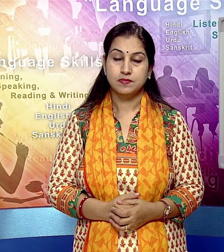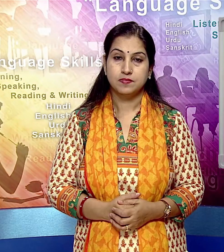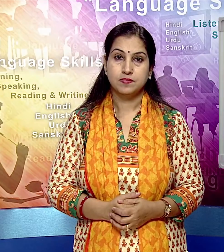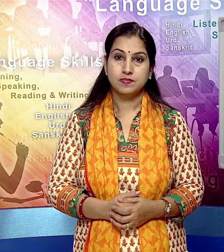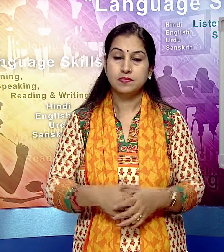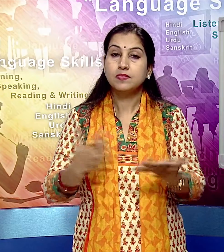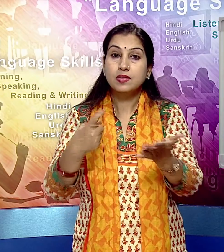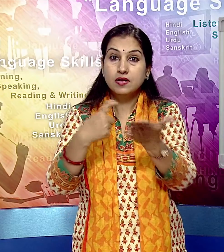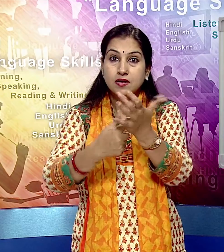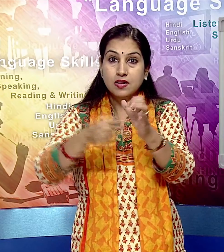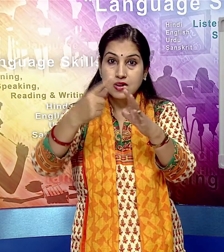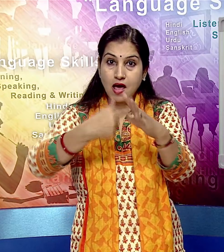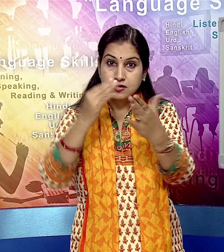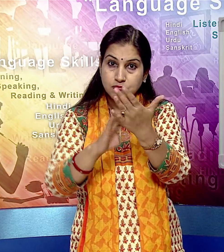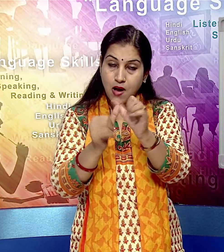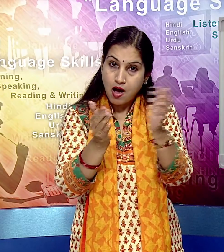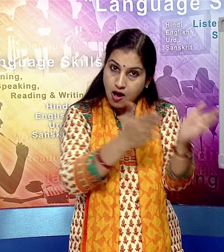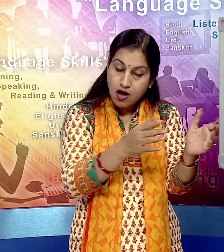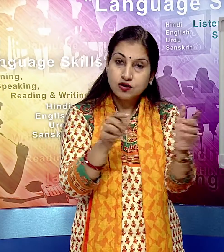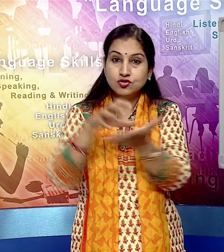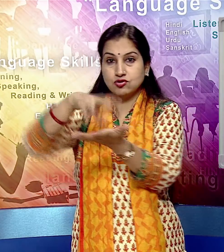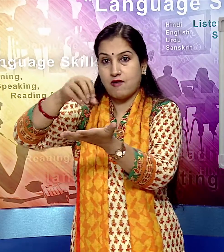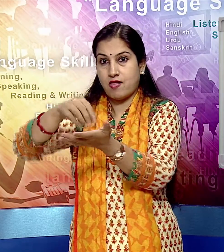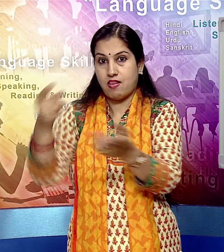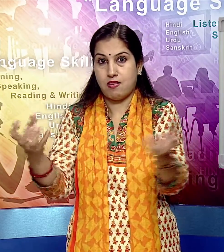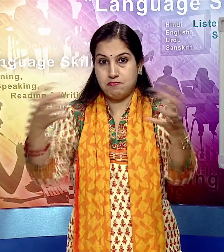Example is rajma chawal.